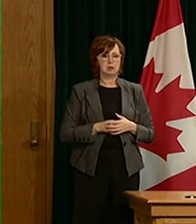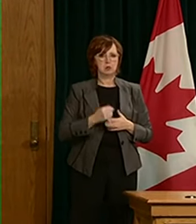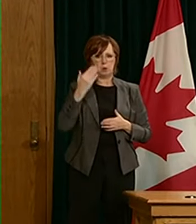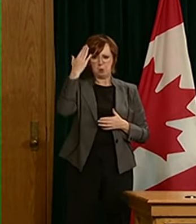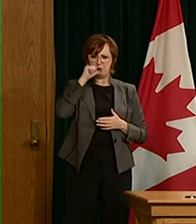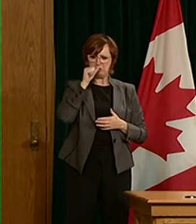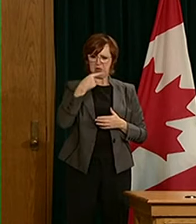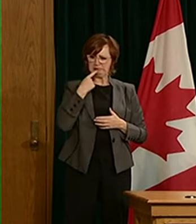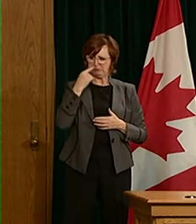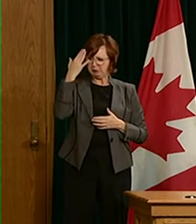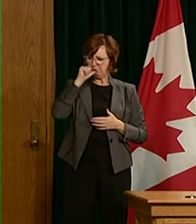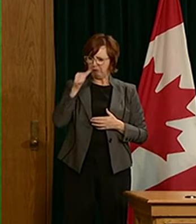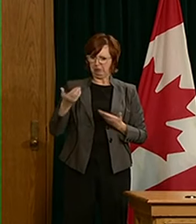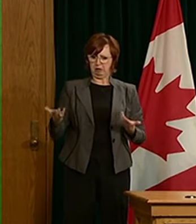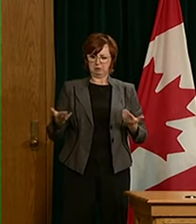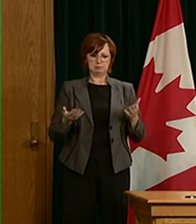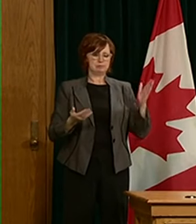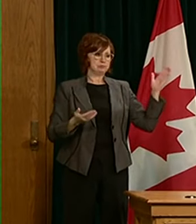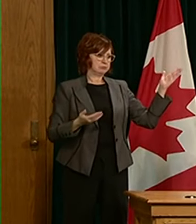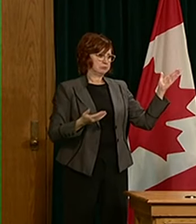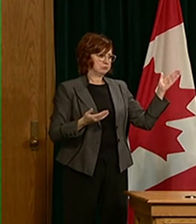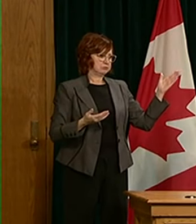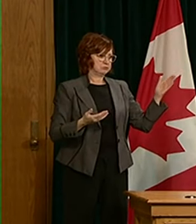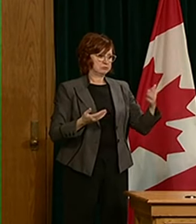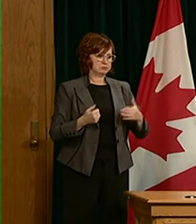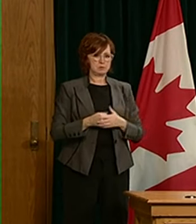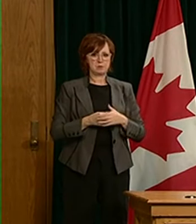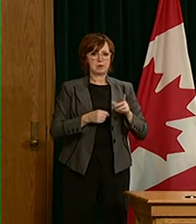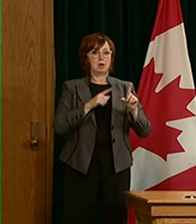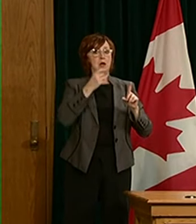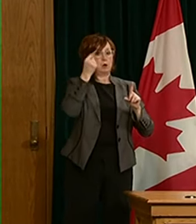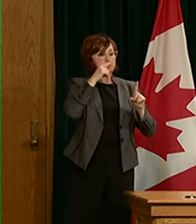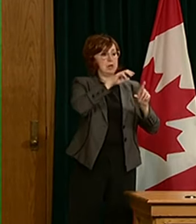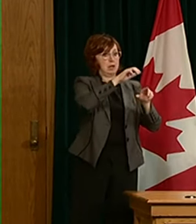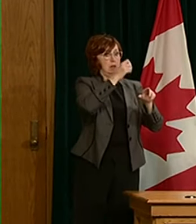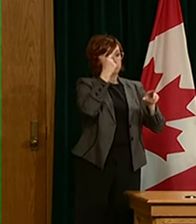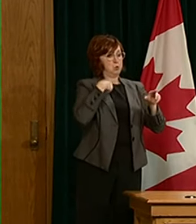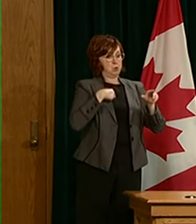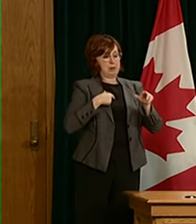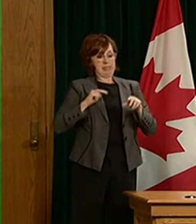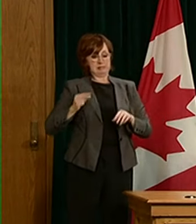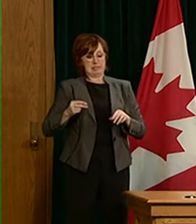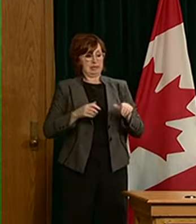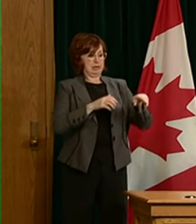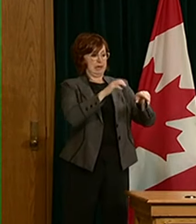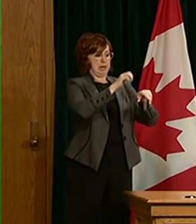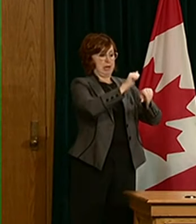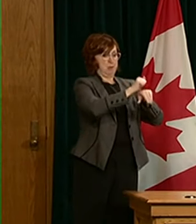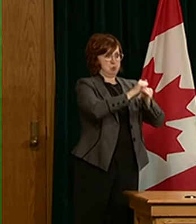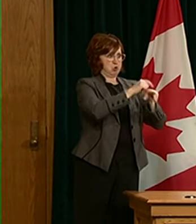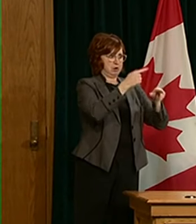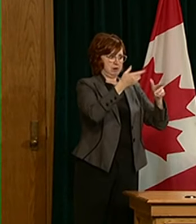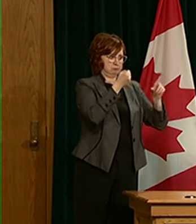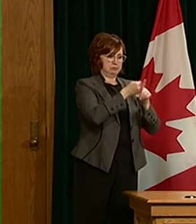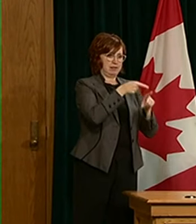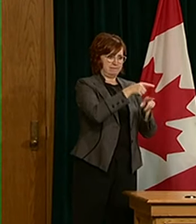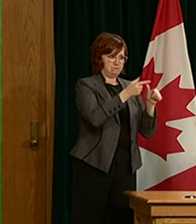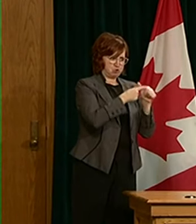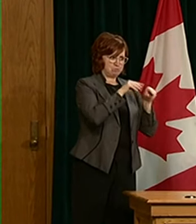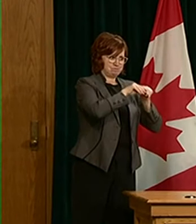Well, I think it goes back to we're actually following behind Alberta in terms of how the pandemic or the virus has